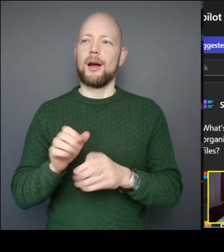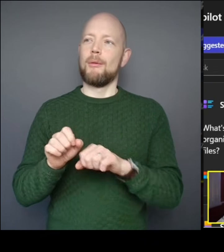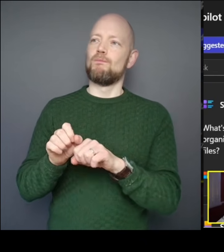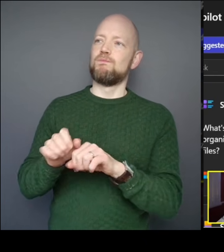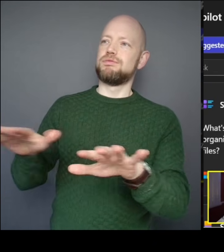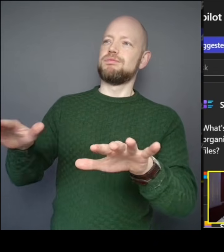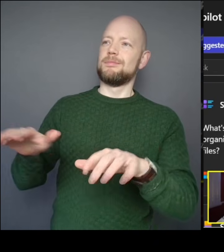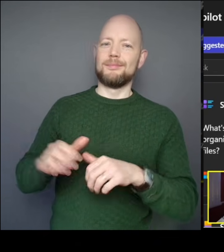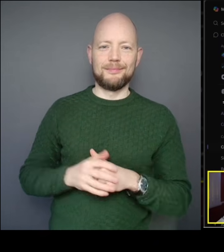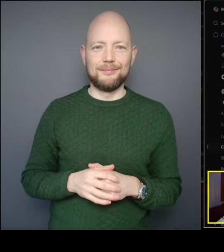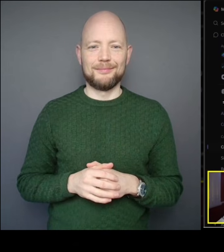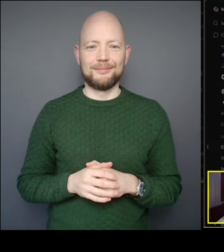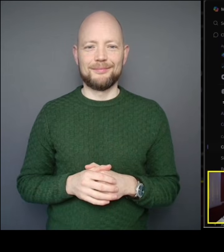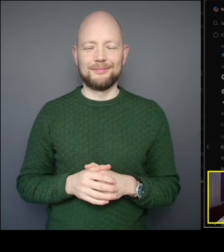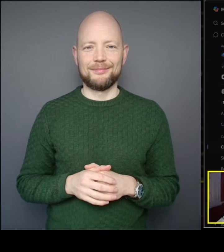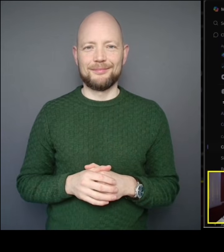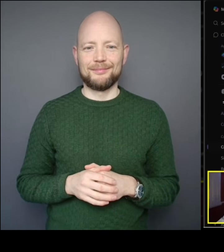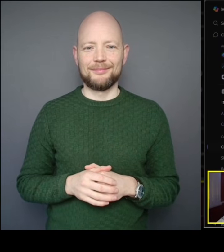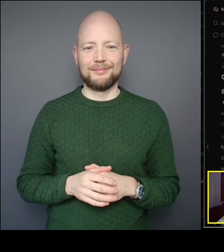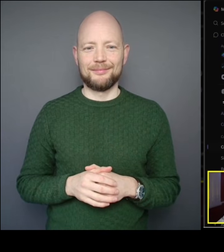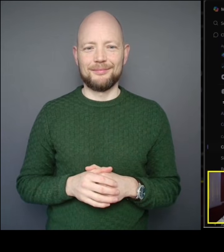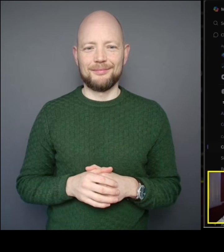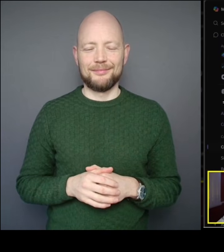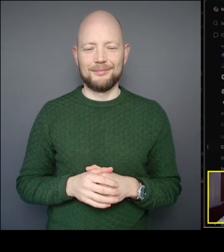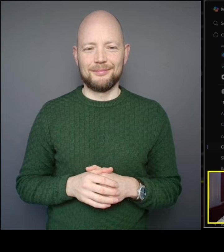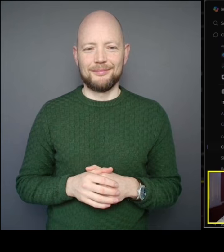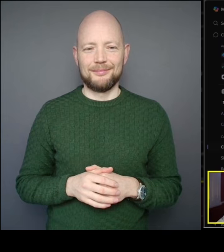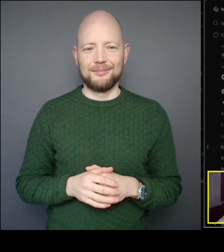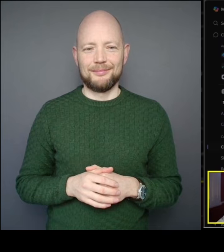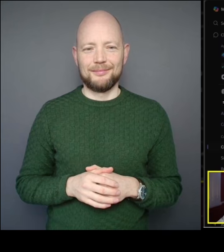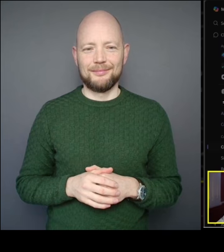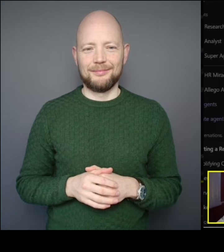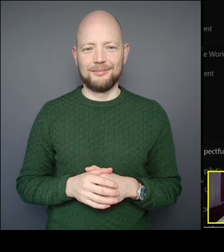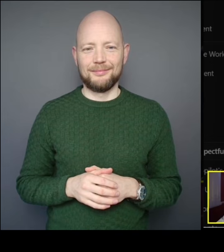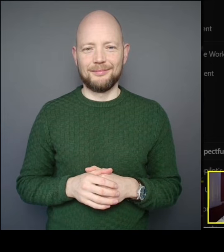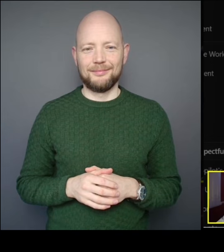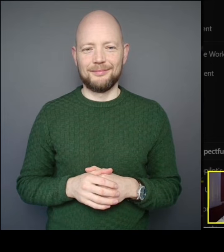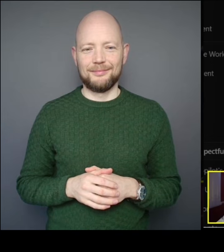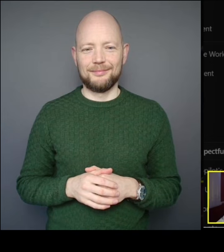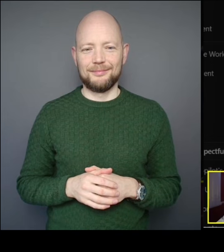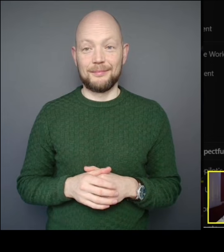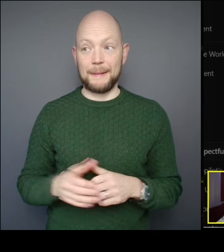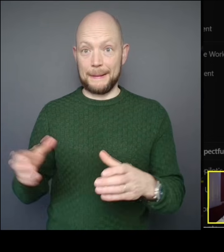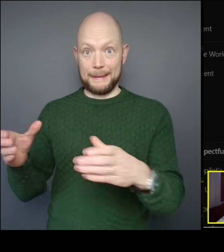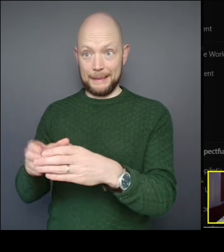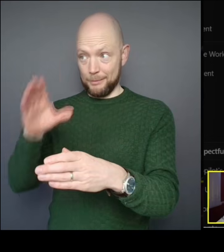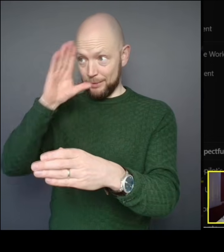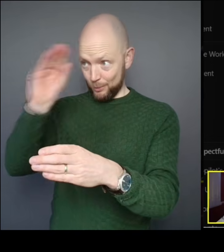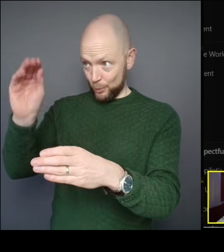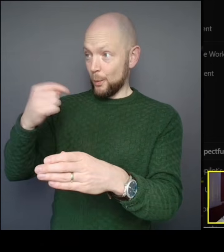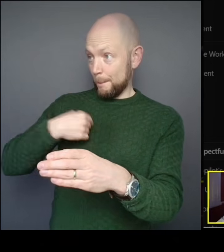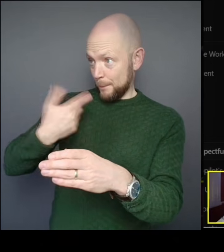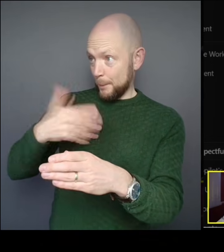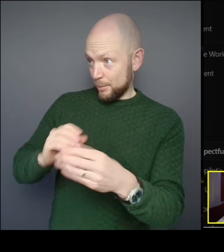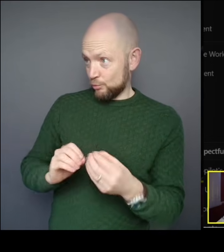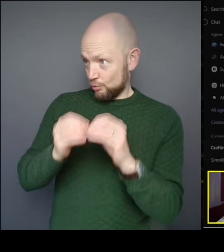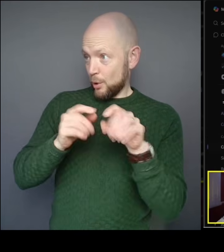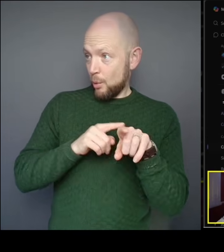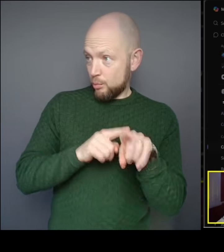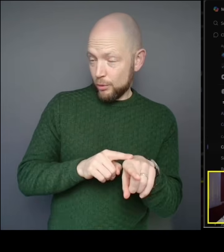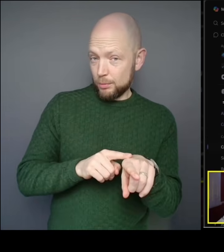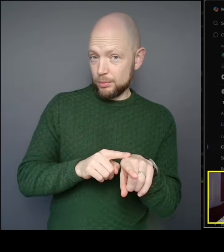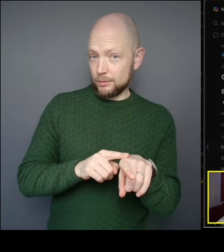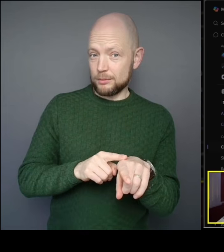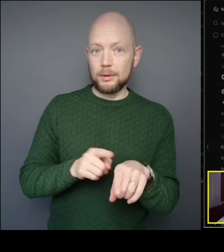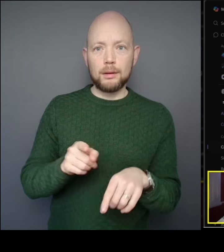team and it added this Teams prompt. And when I go there, it basically says that me, Arnold, shared this prompt,